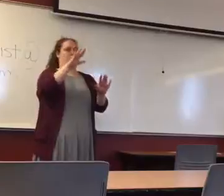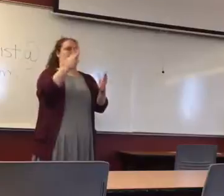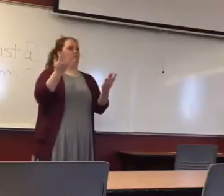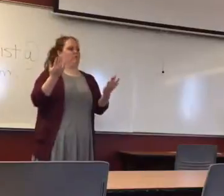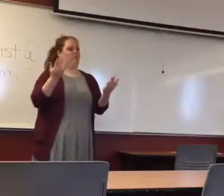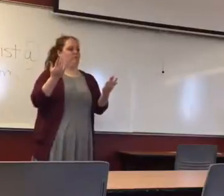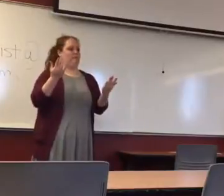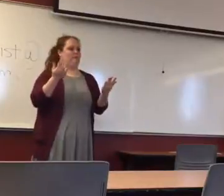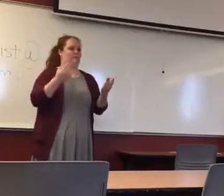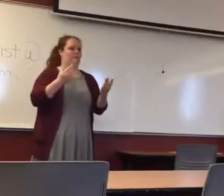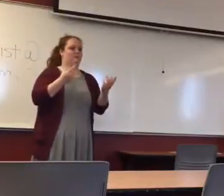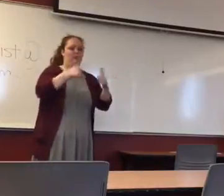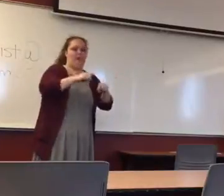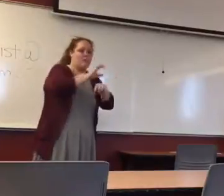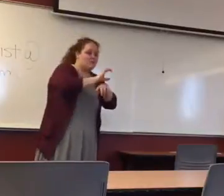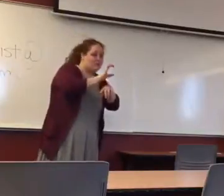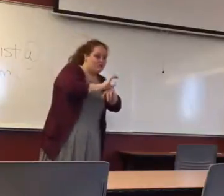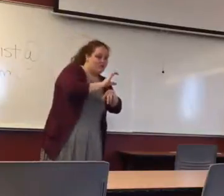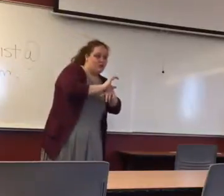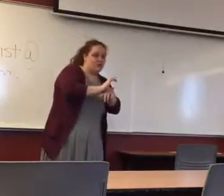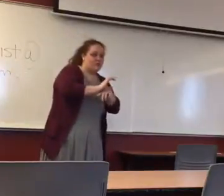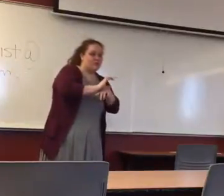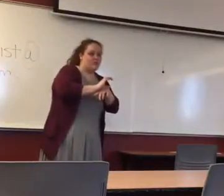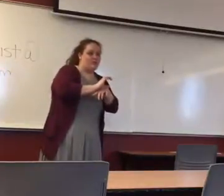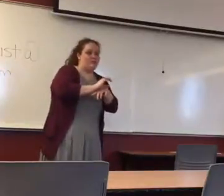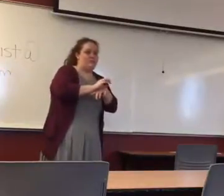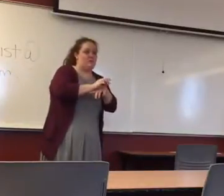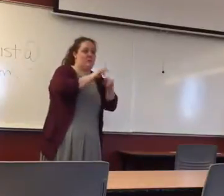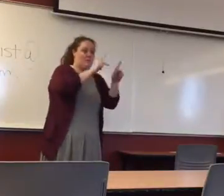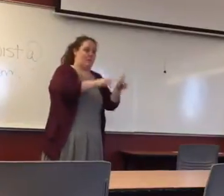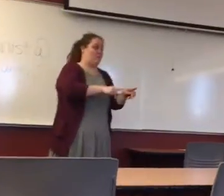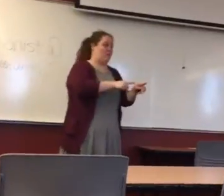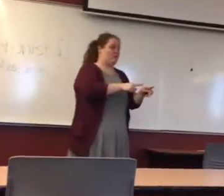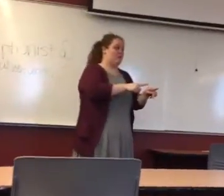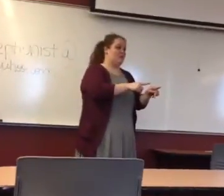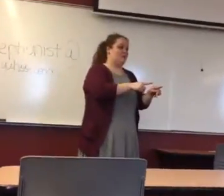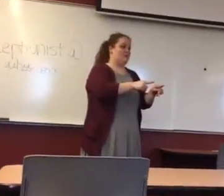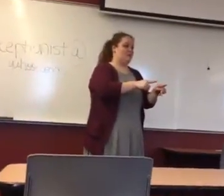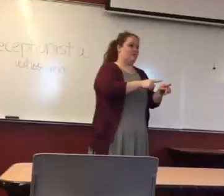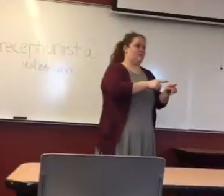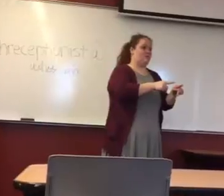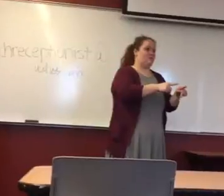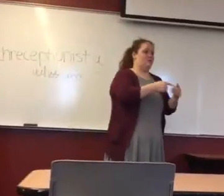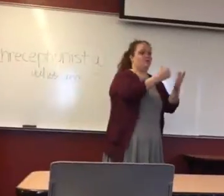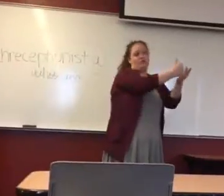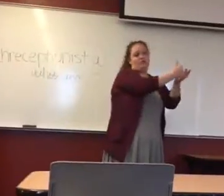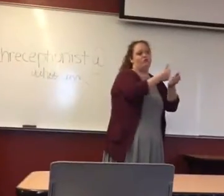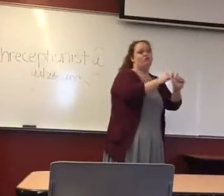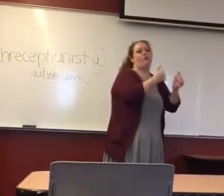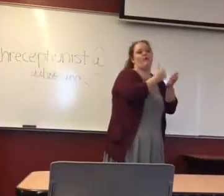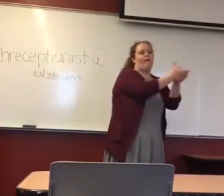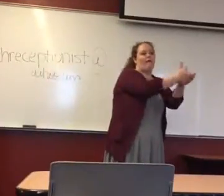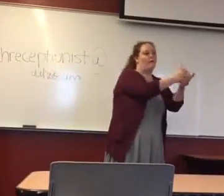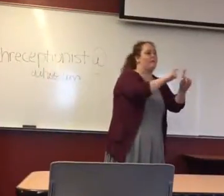Church, we got something going on, and the person was just trying to be helpful. But anyway,